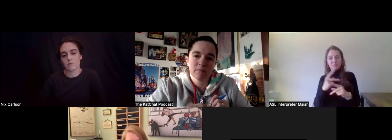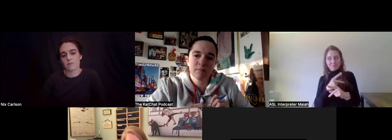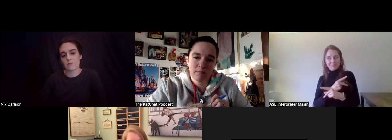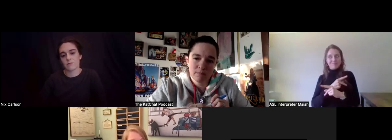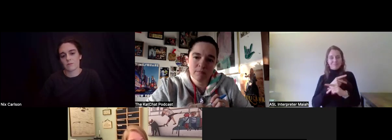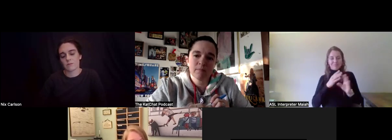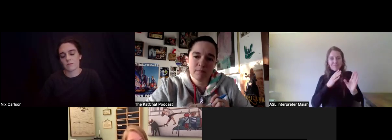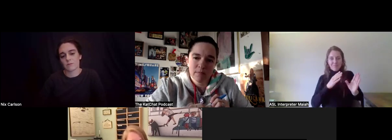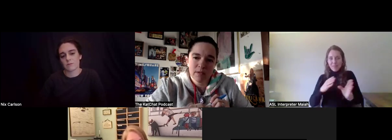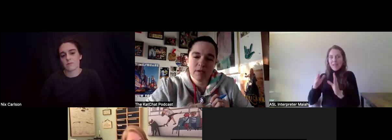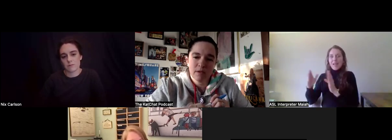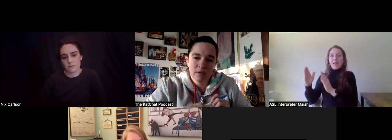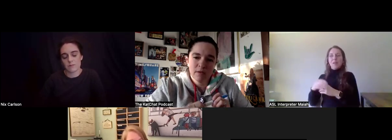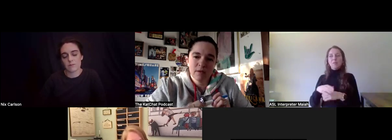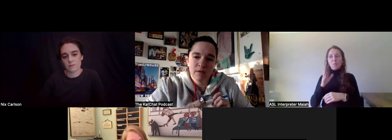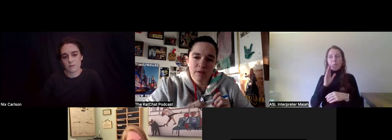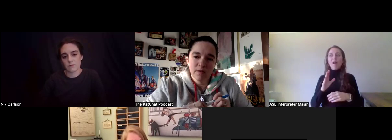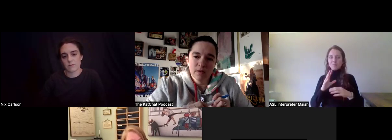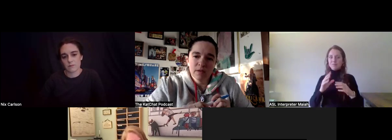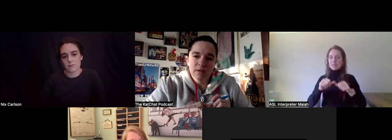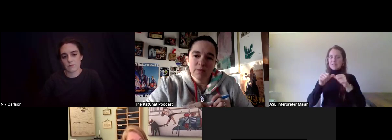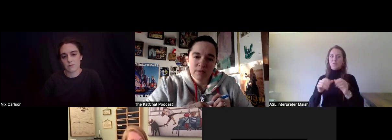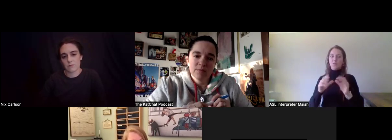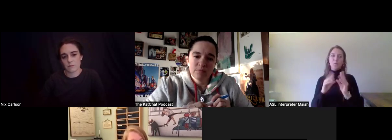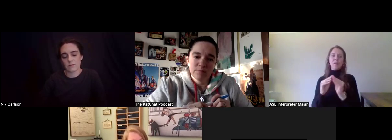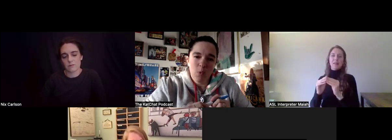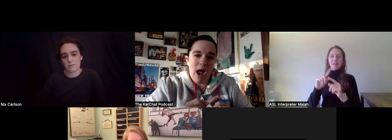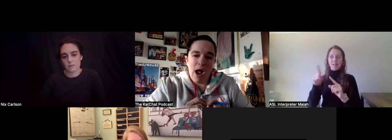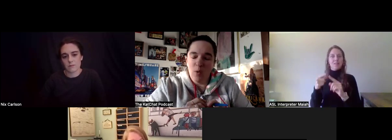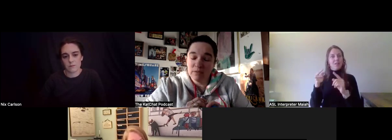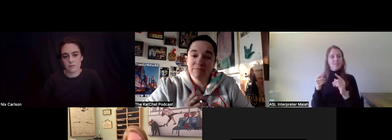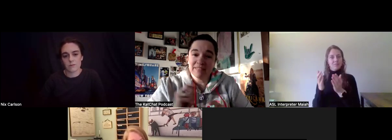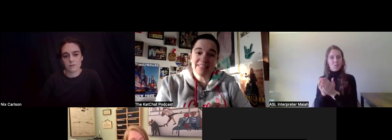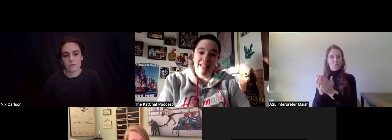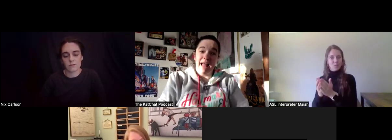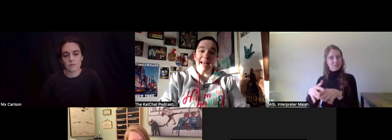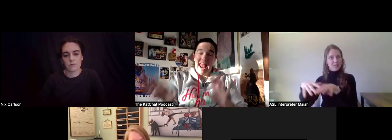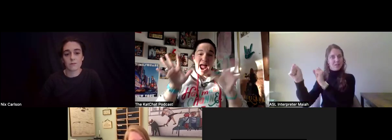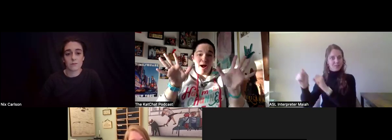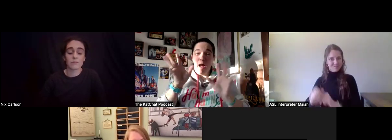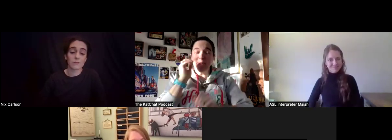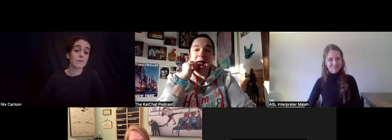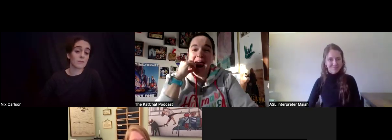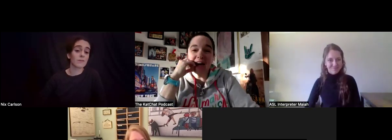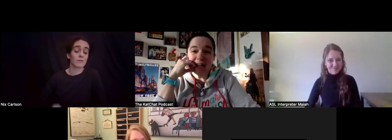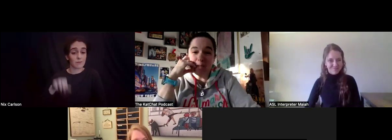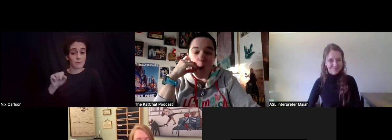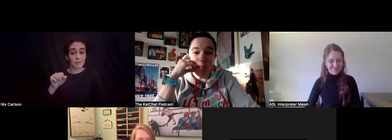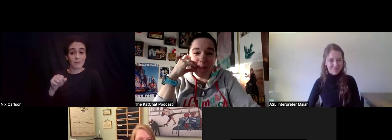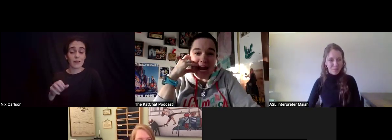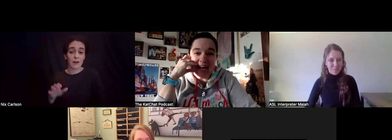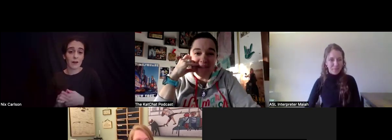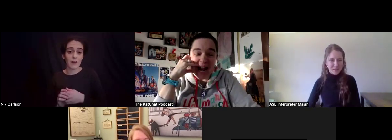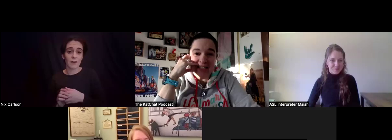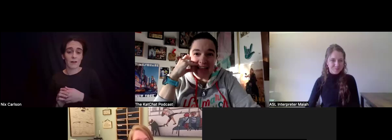those meetings right to the day that we leave to execute. Wow. Yeah, I mean, handling